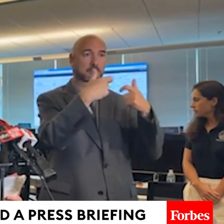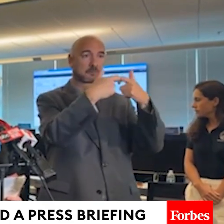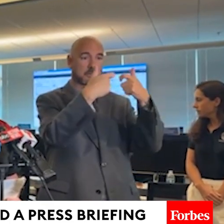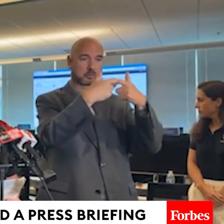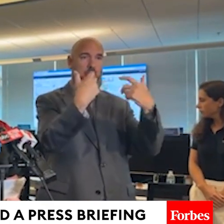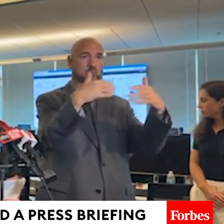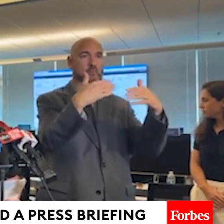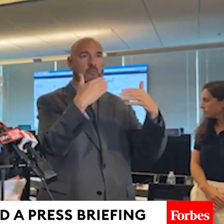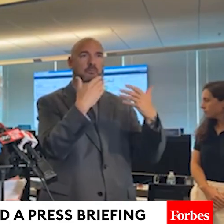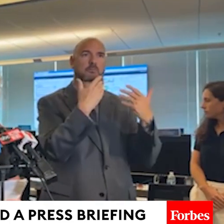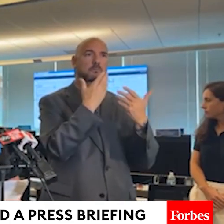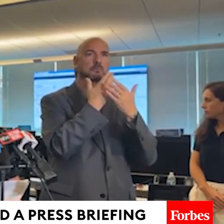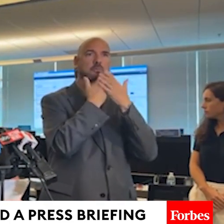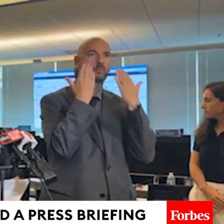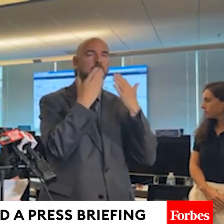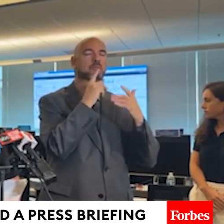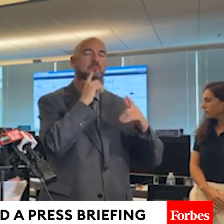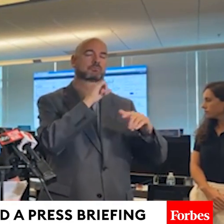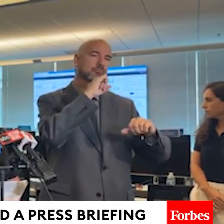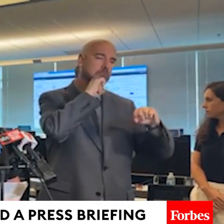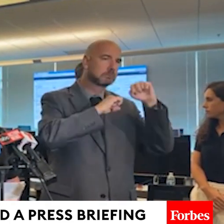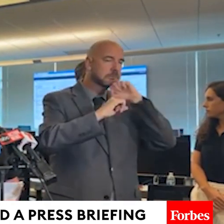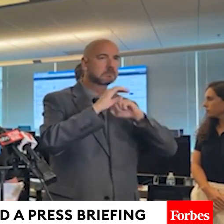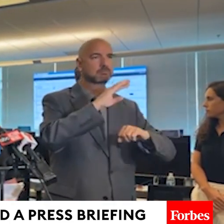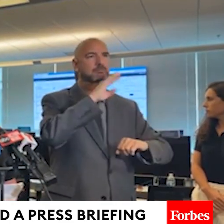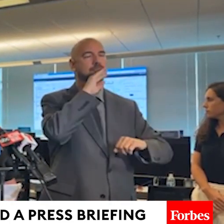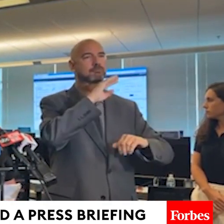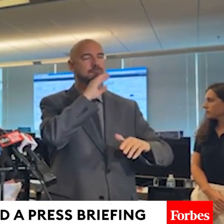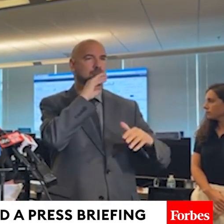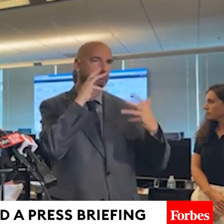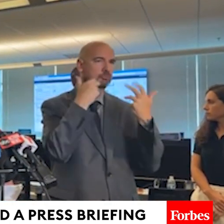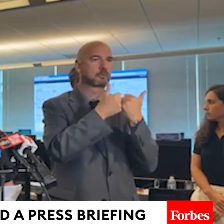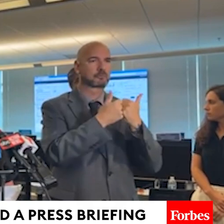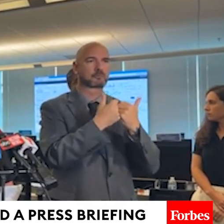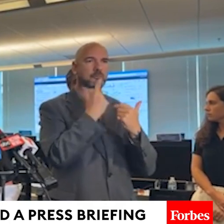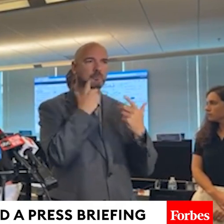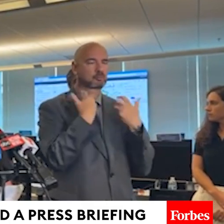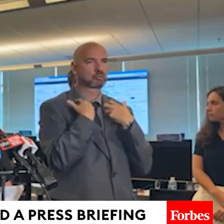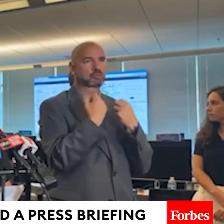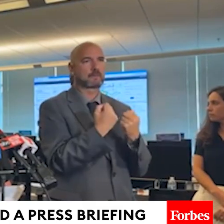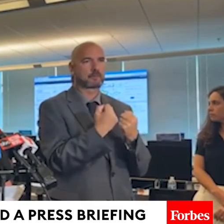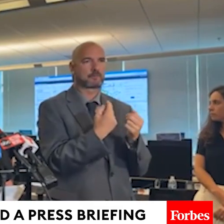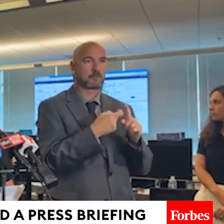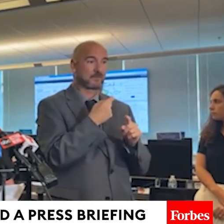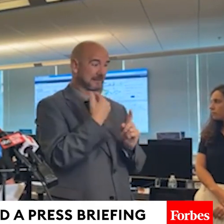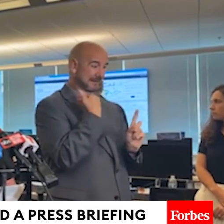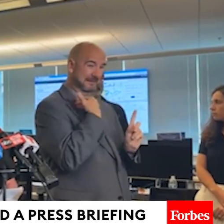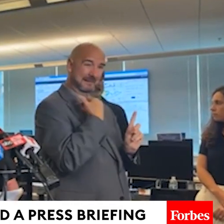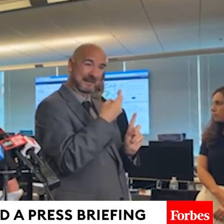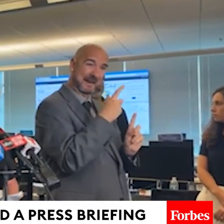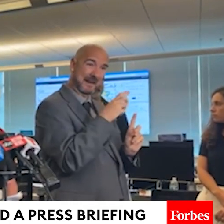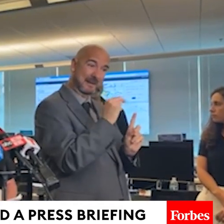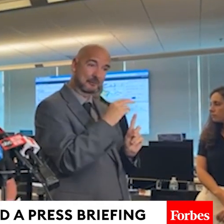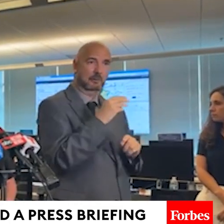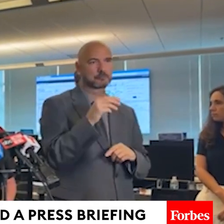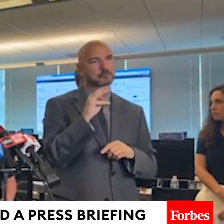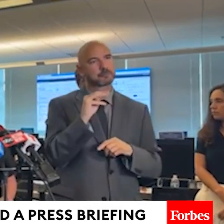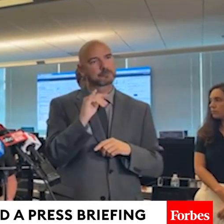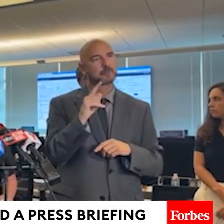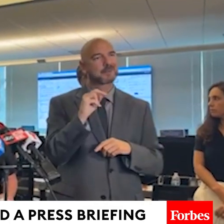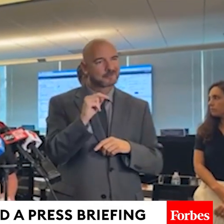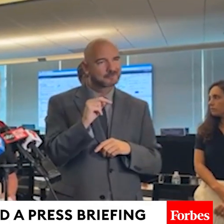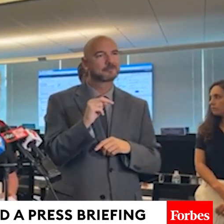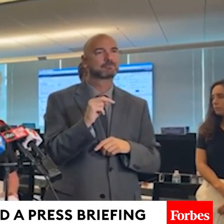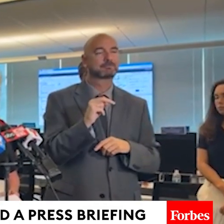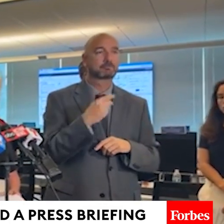frustration and the challenges that you're facing in your recovery from Hurricane Helene and Hurricane Milton. We recognize